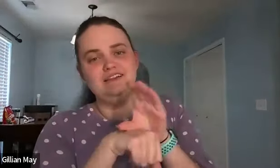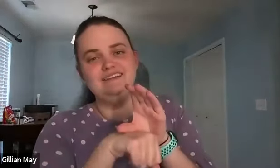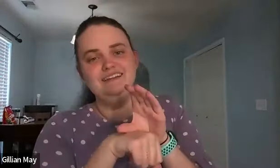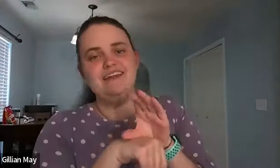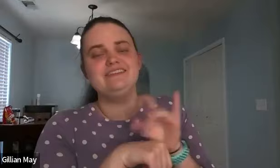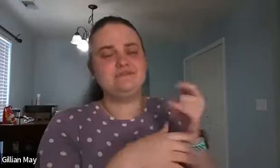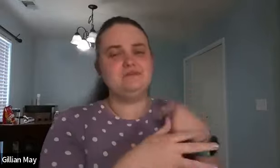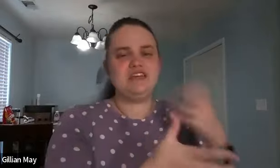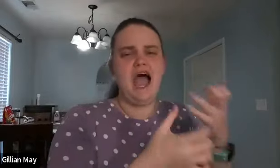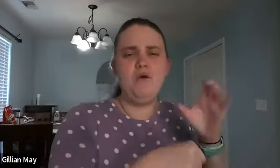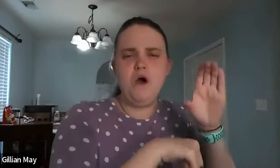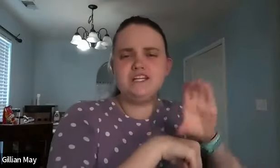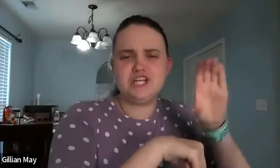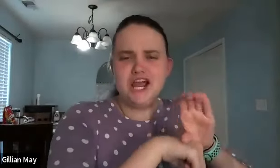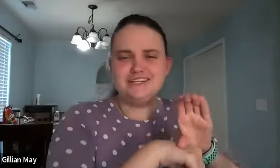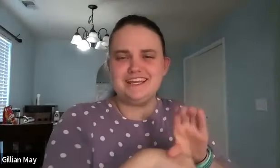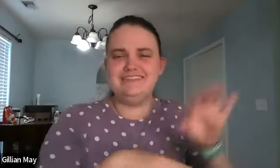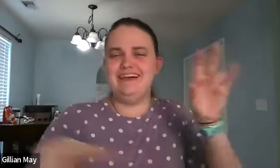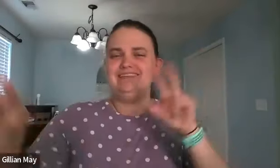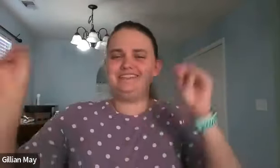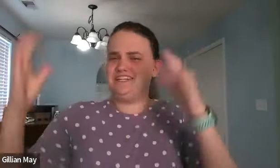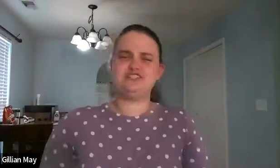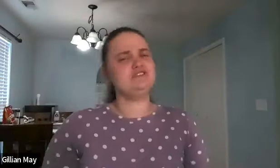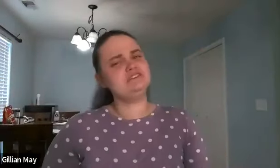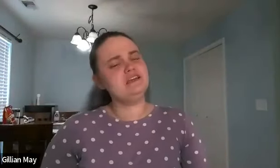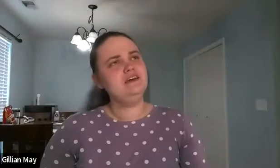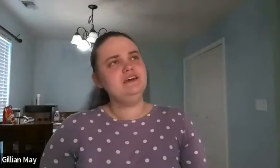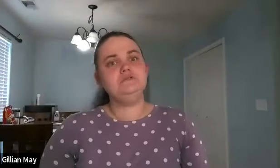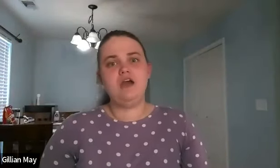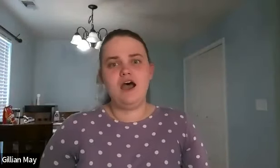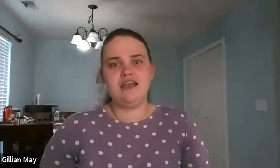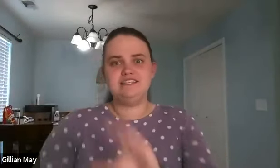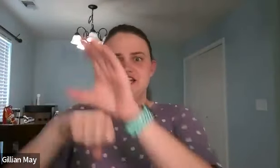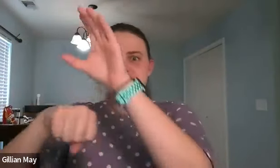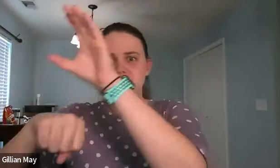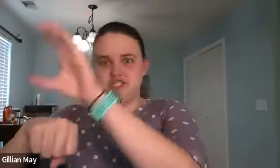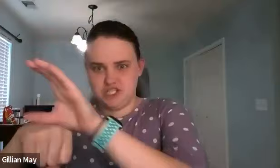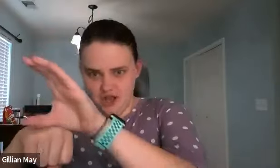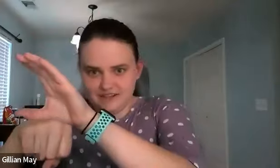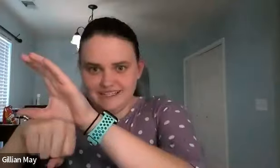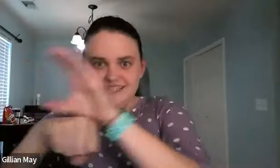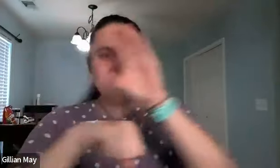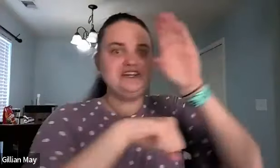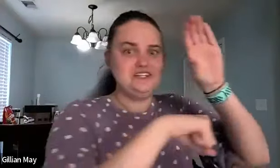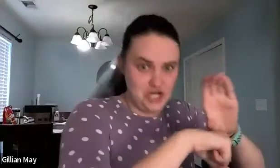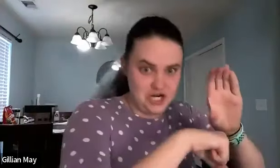chocolate. And then some people say, I want church. And like the teacher just looked like, guys, chocolate,